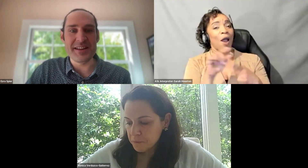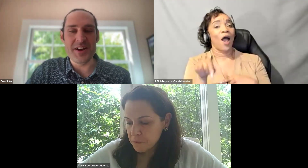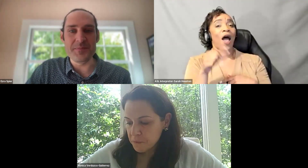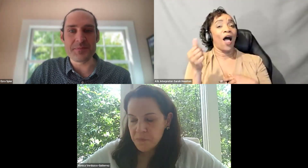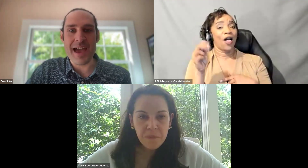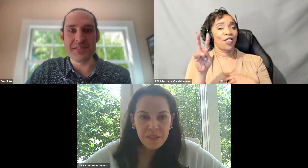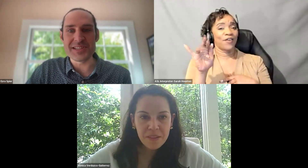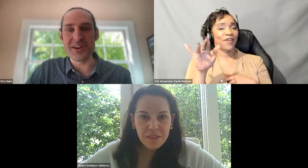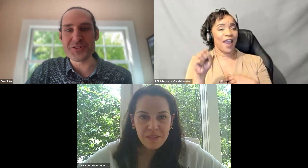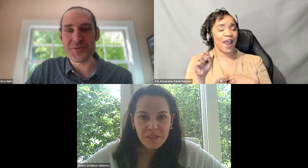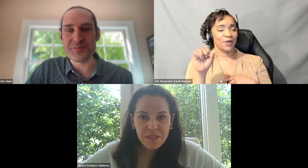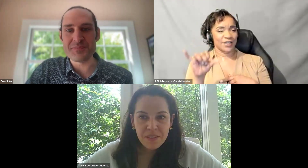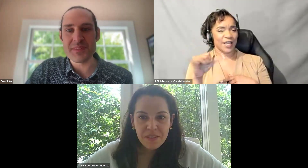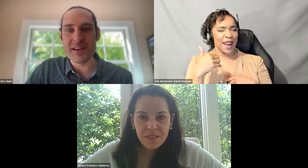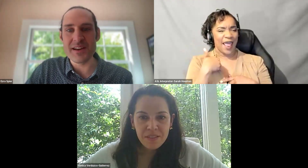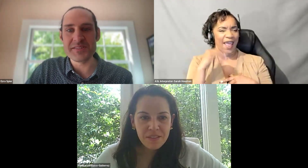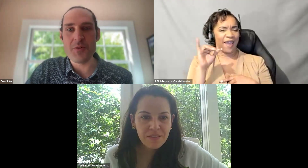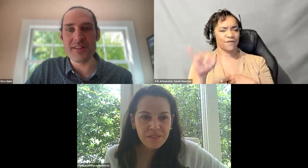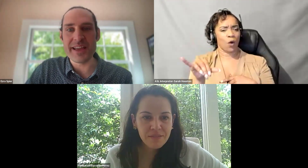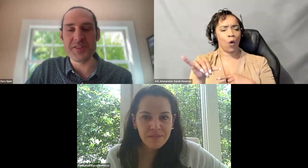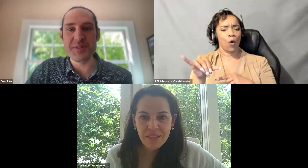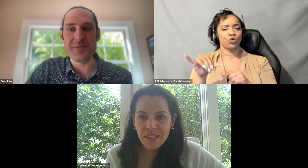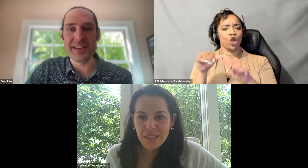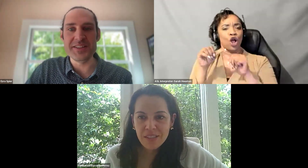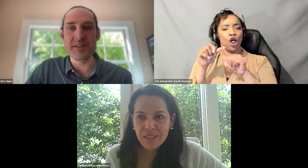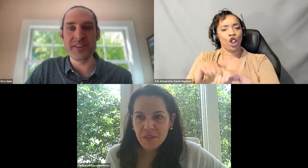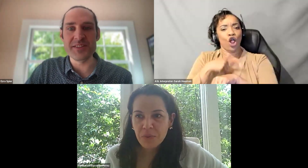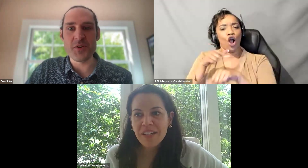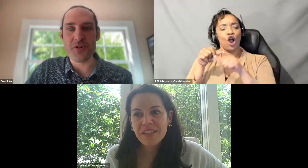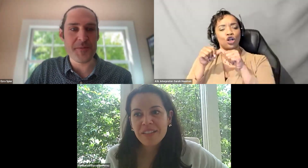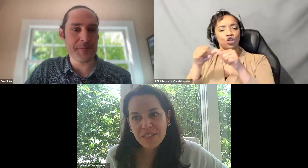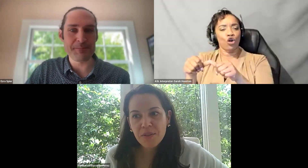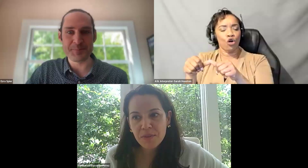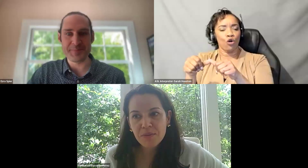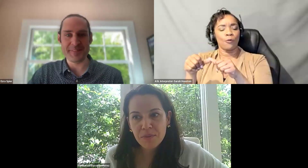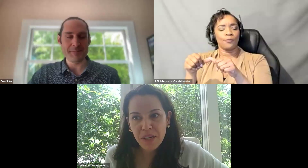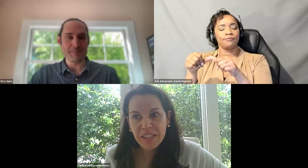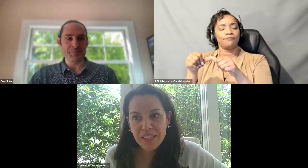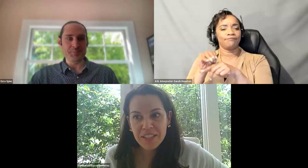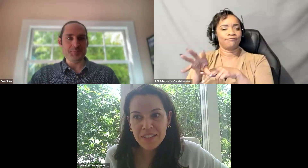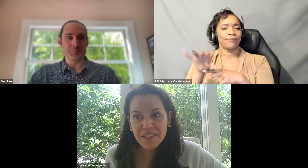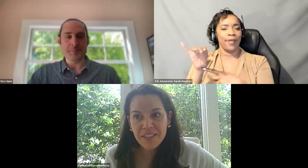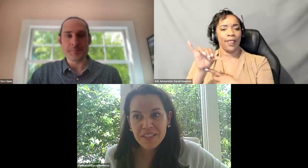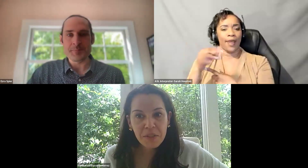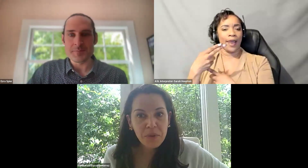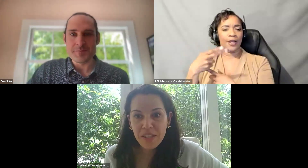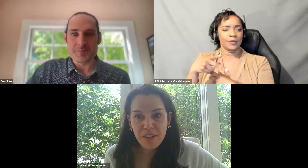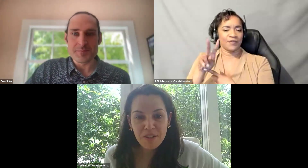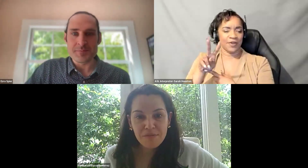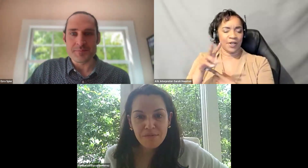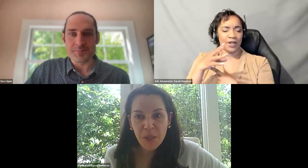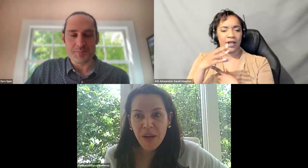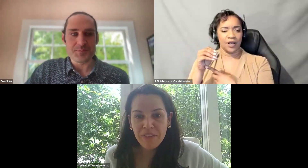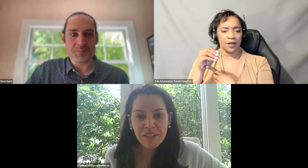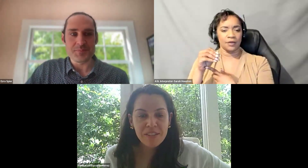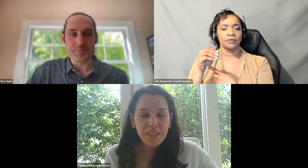that have these long-term sequelae like HPV and EBV and so Right. forth. So, right. And these sequelae